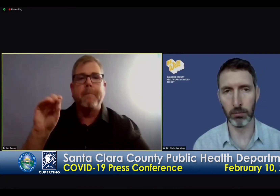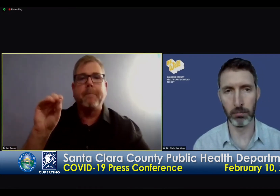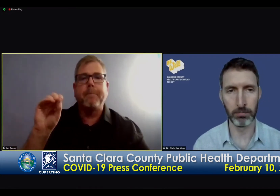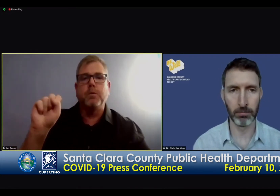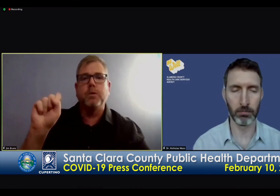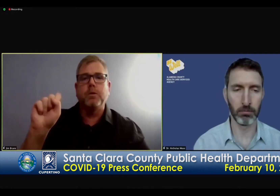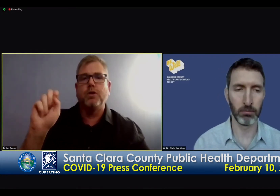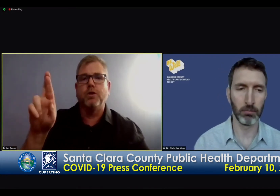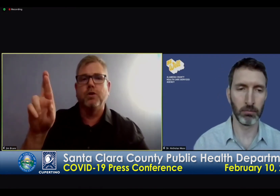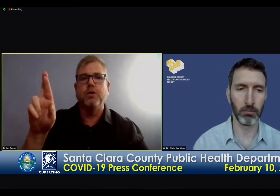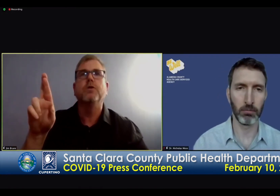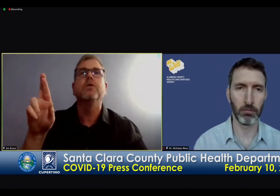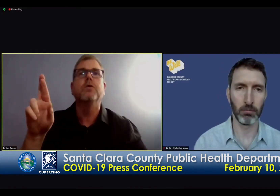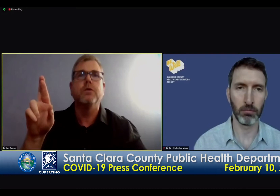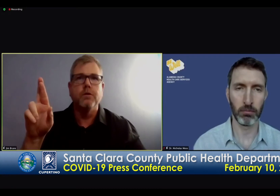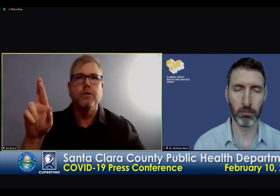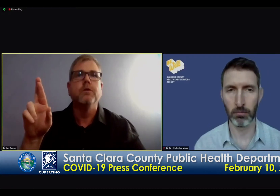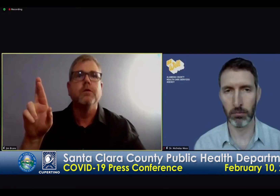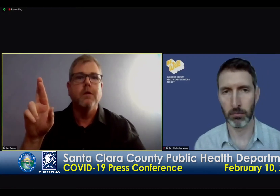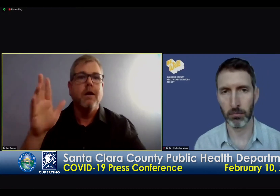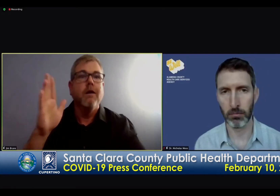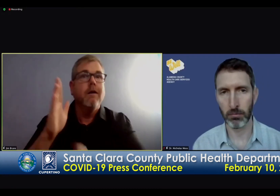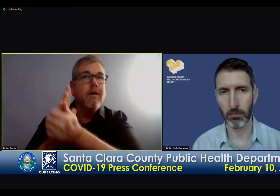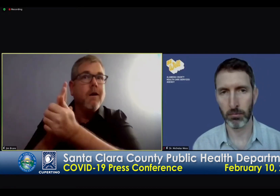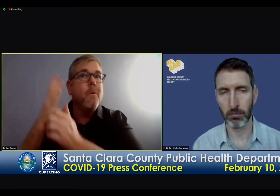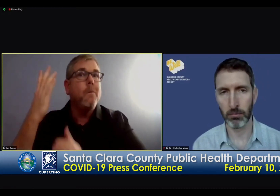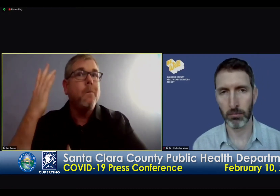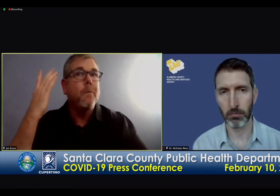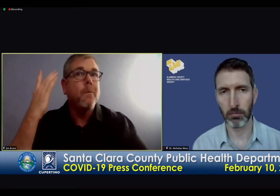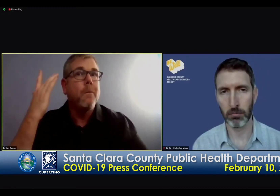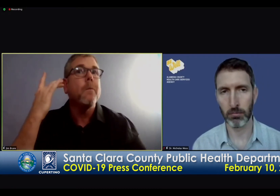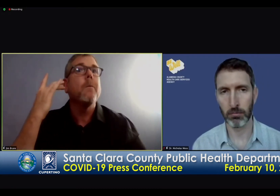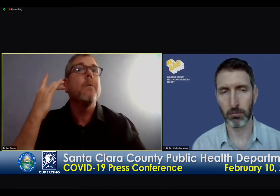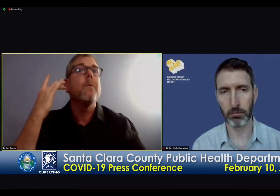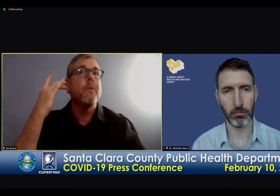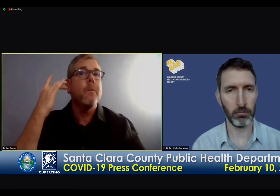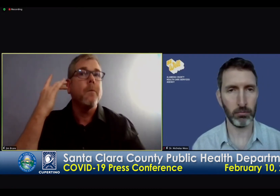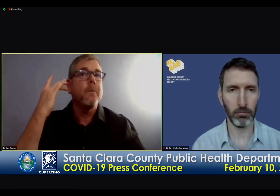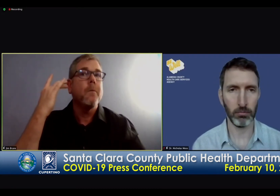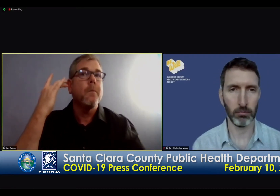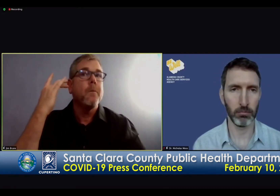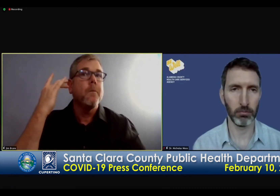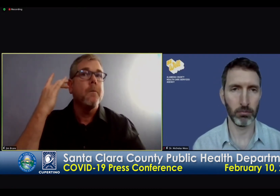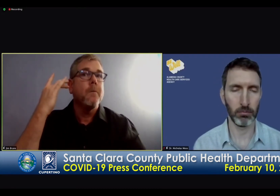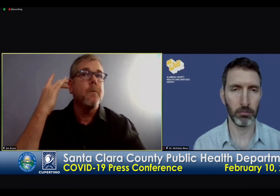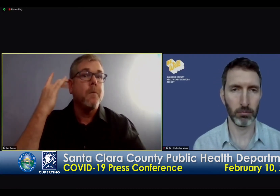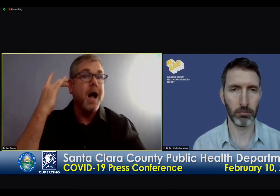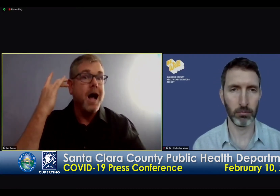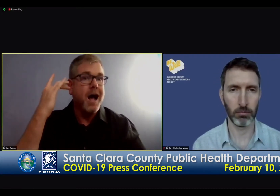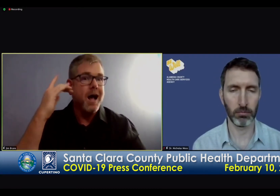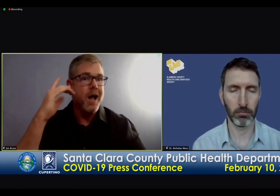control. Thank you. Our next question will come from Tayana Garcia with Univision.